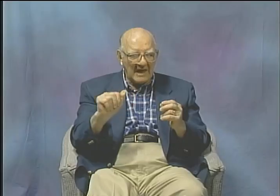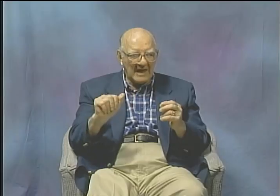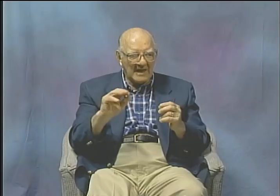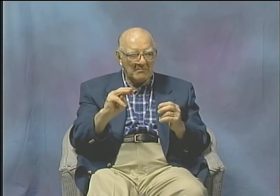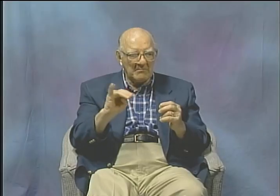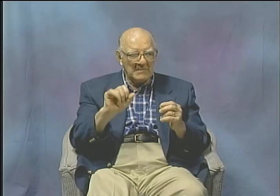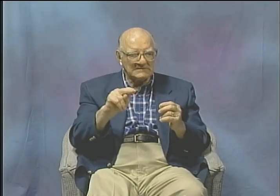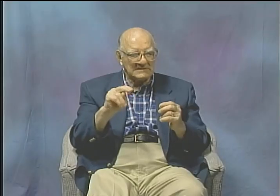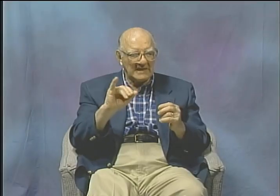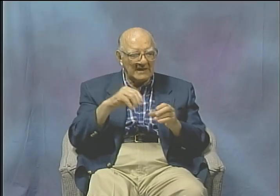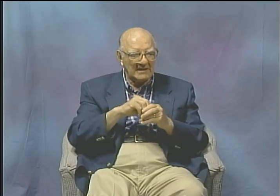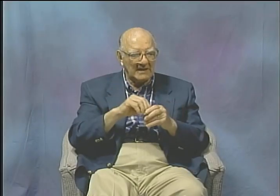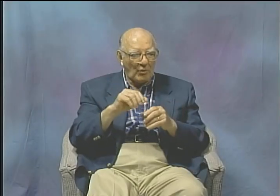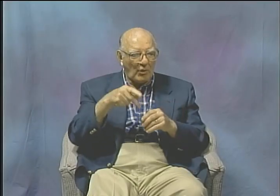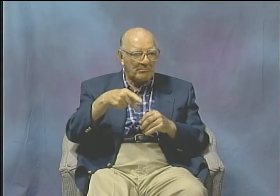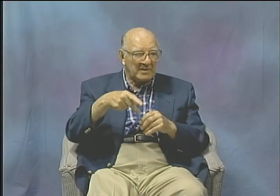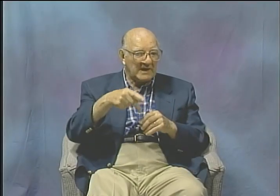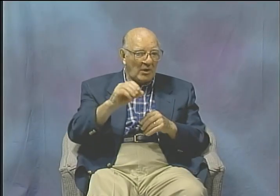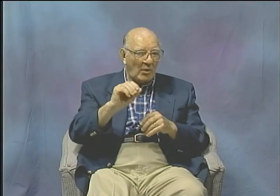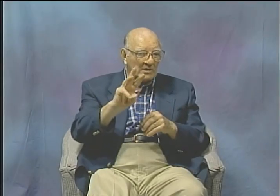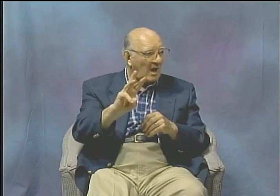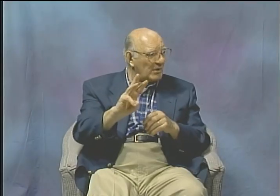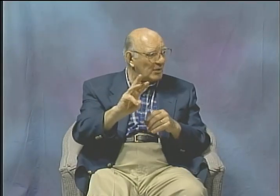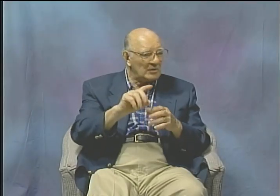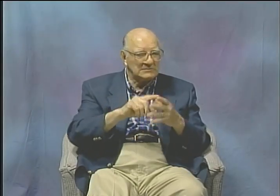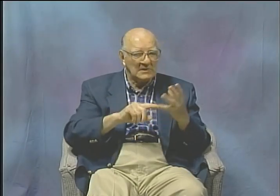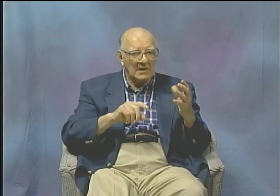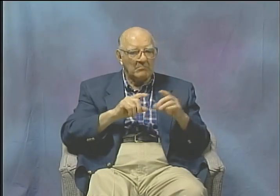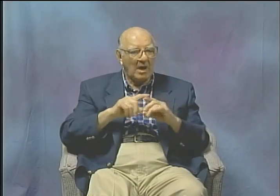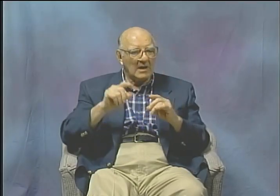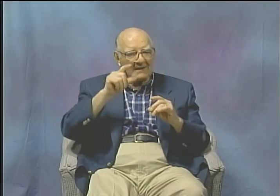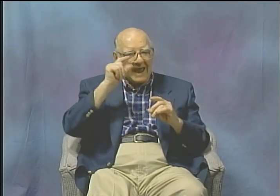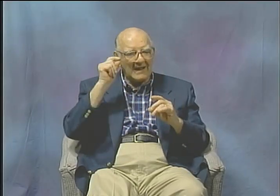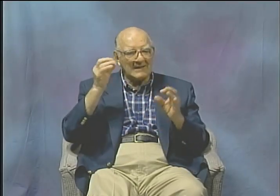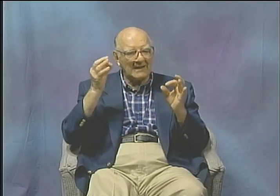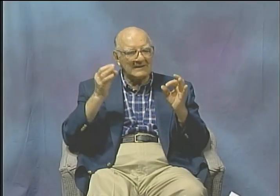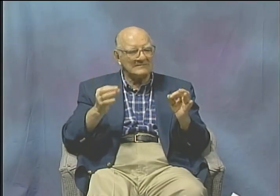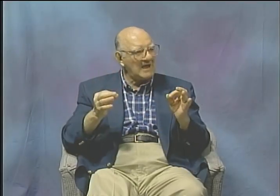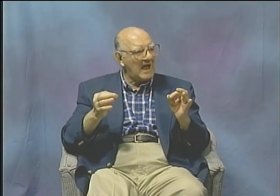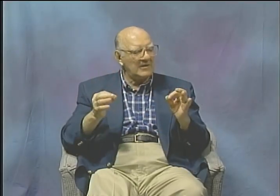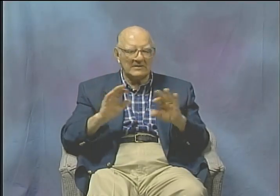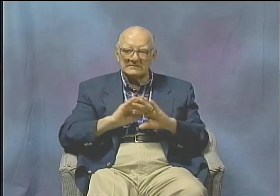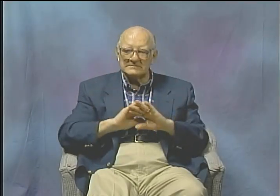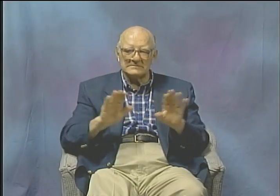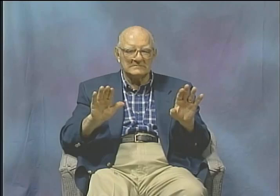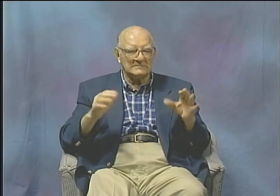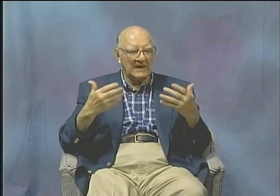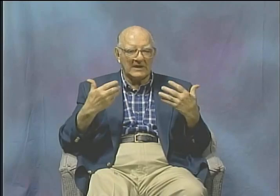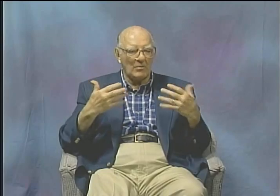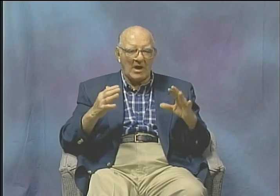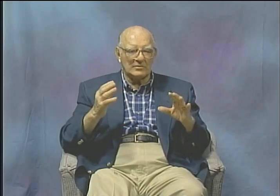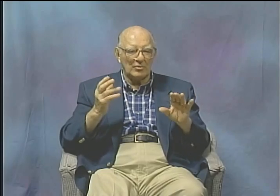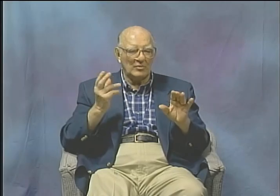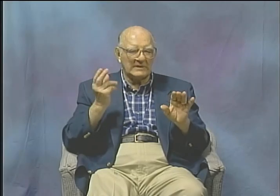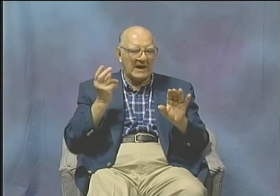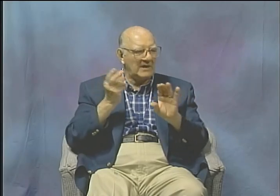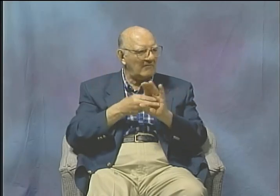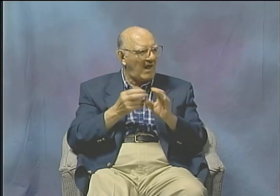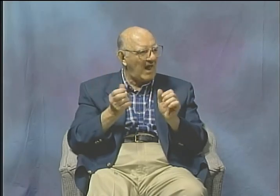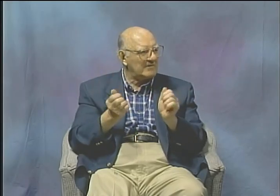MIA missing in or POWs. But Gallaudet decided they didn't want to get involved in